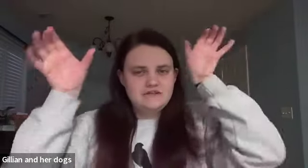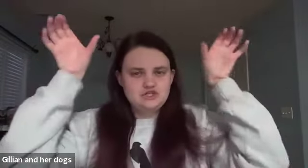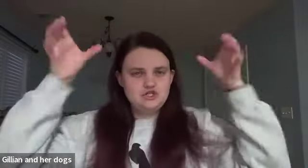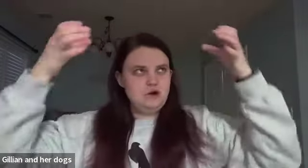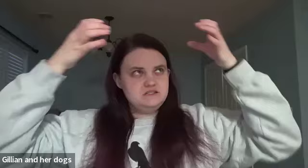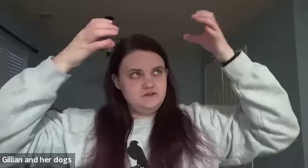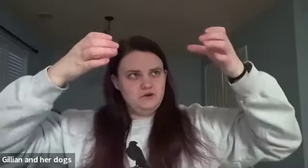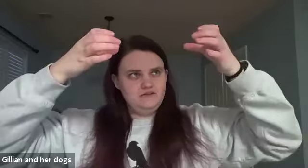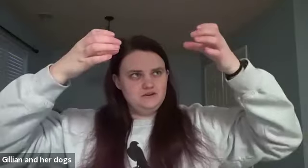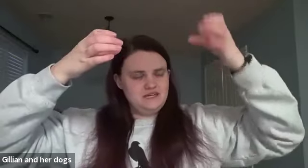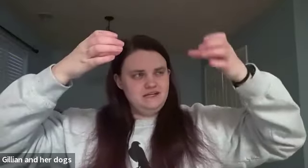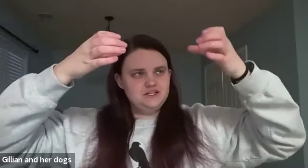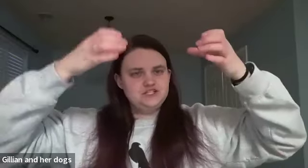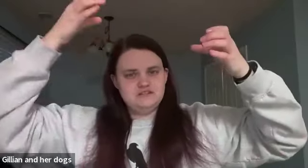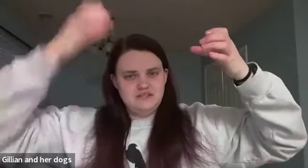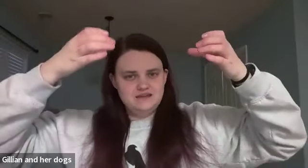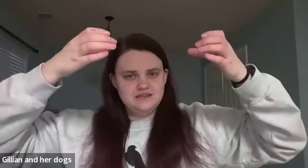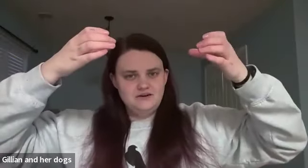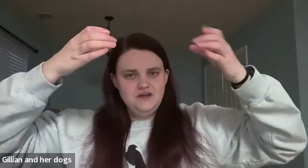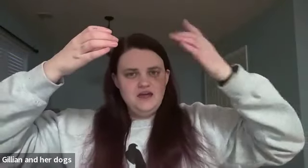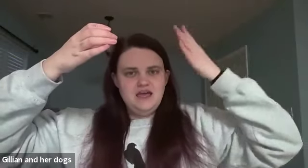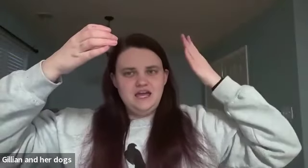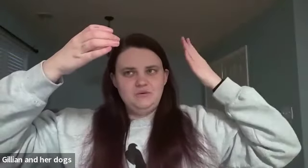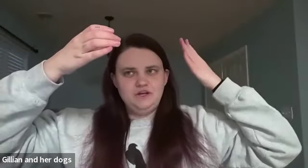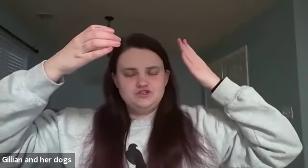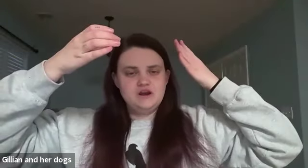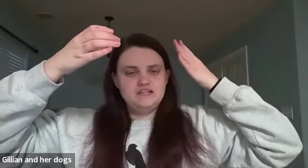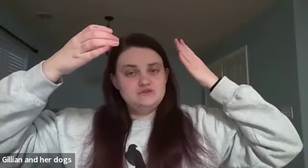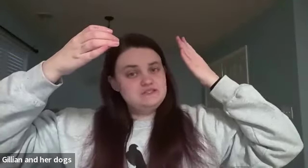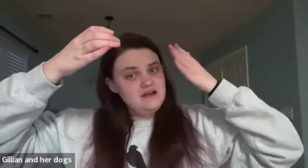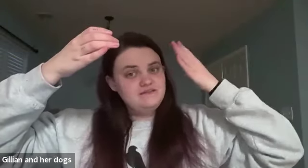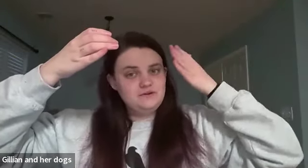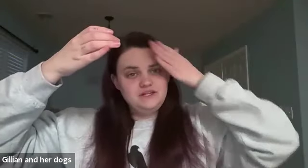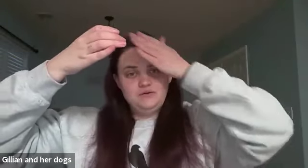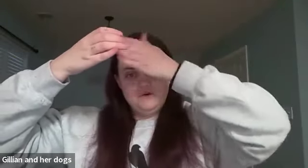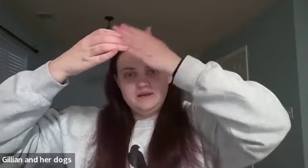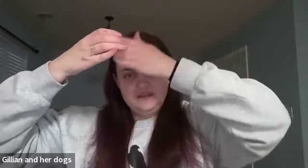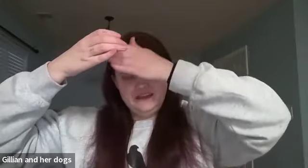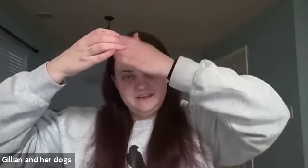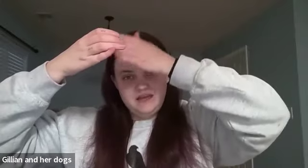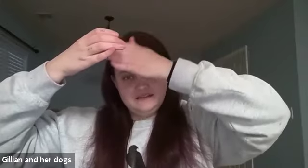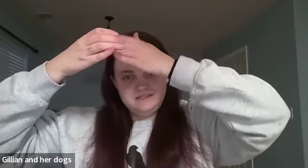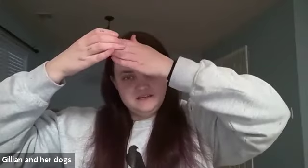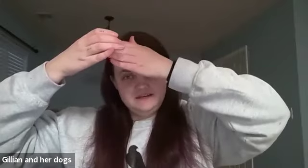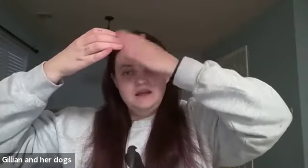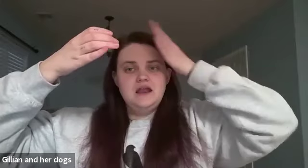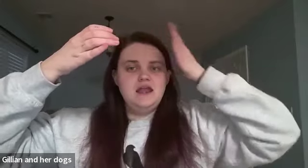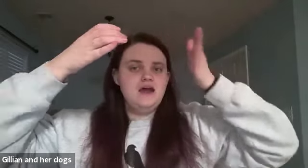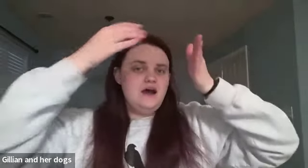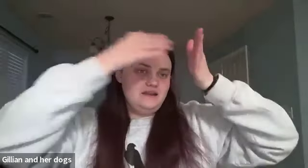think there's two parts of your brain. There's the English, there's the ASL. And when you're trying to sign fully, you want to be in the ASL sign, not